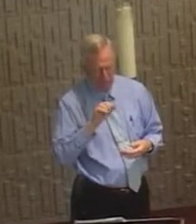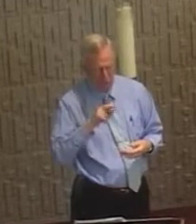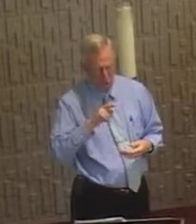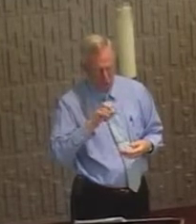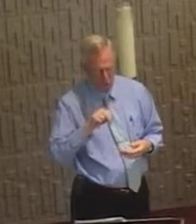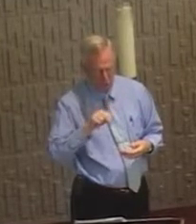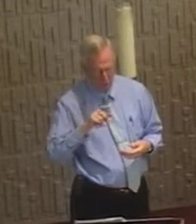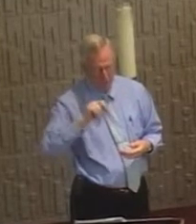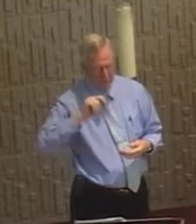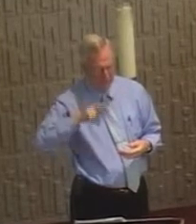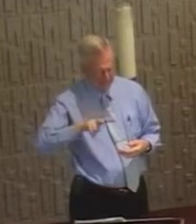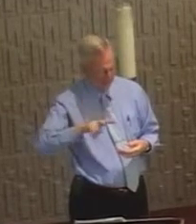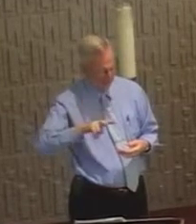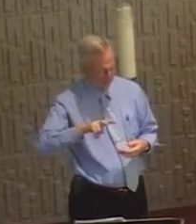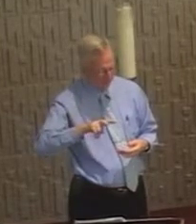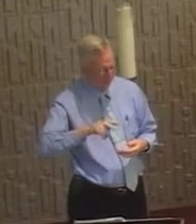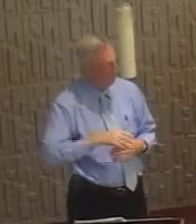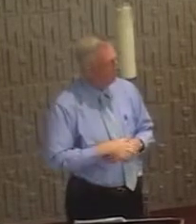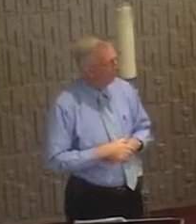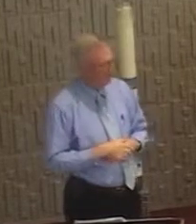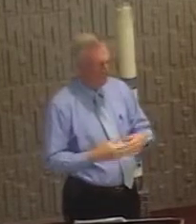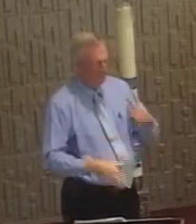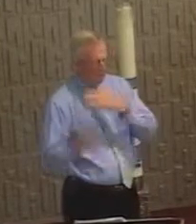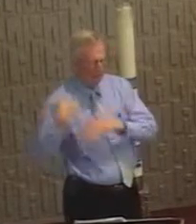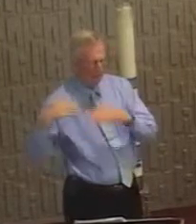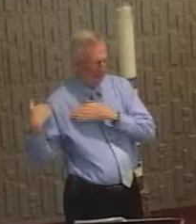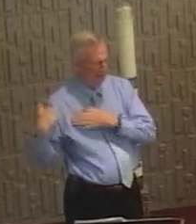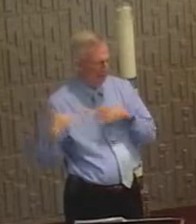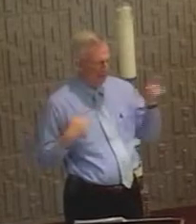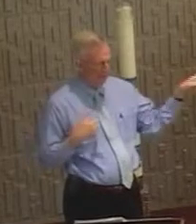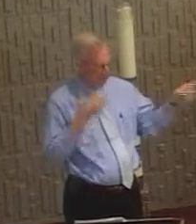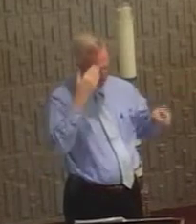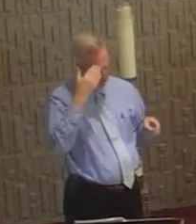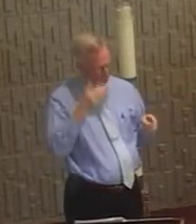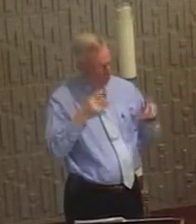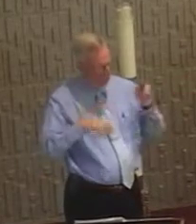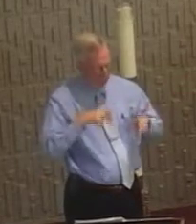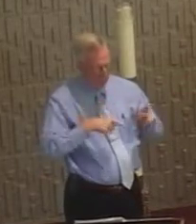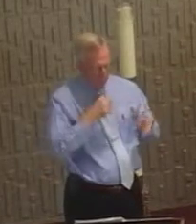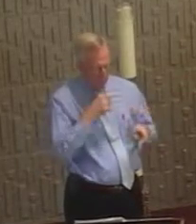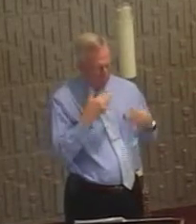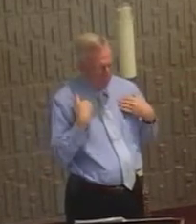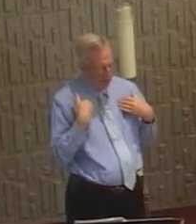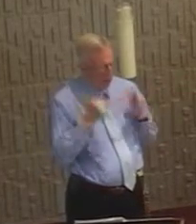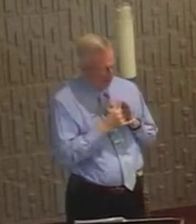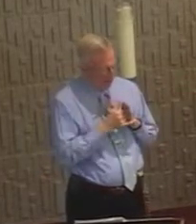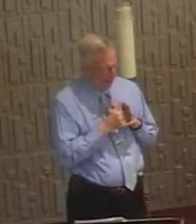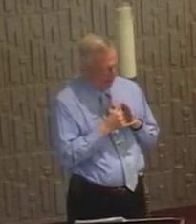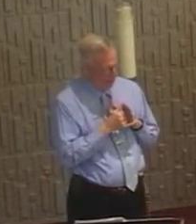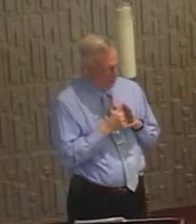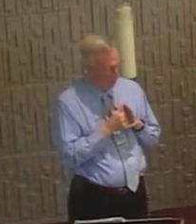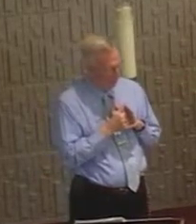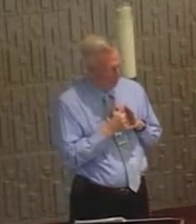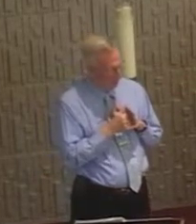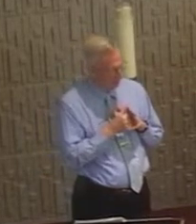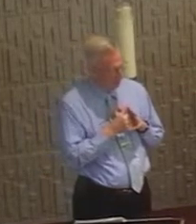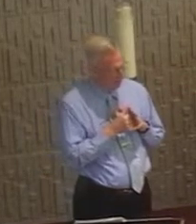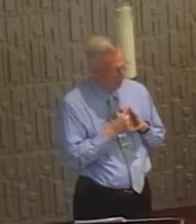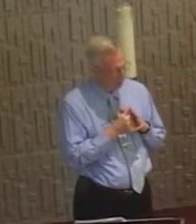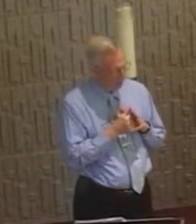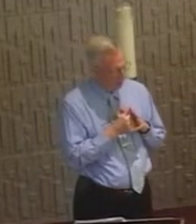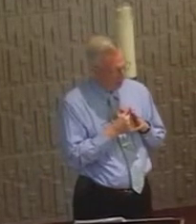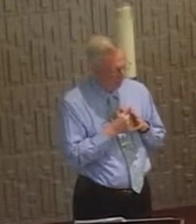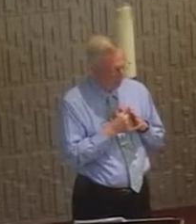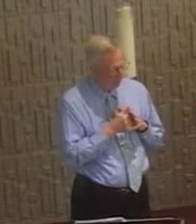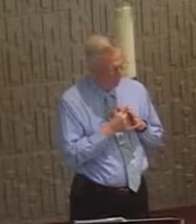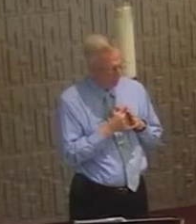it struck me because back then I didn't even know anybody that owned one of those because they were still new and they were kind of expensive at that point. And in front